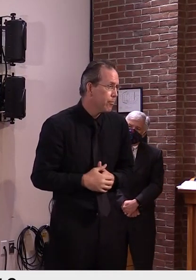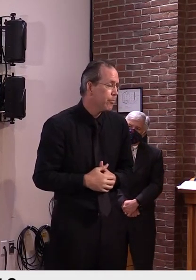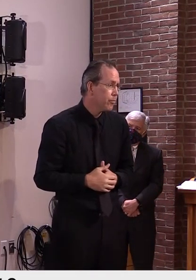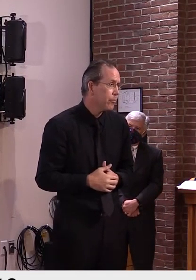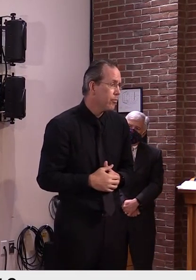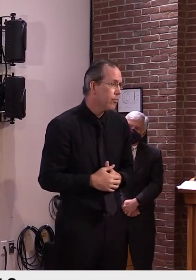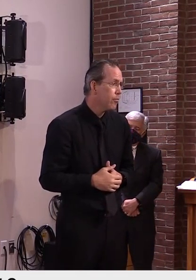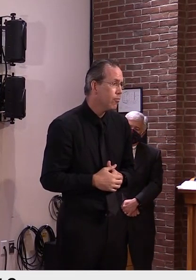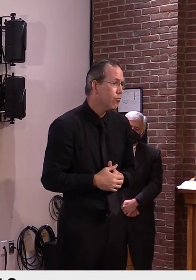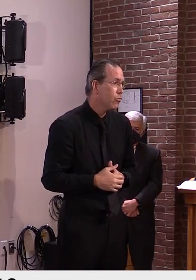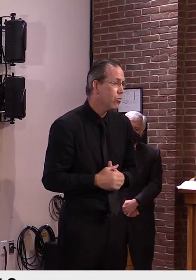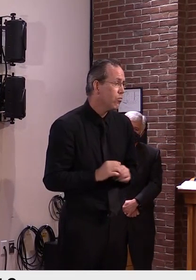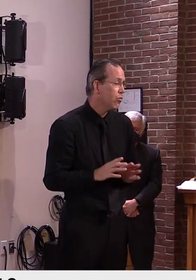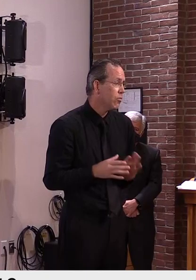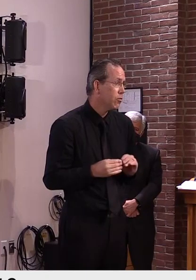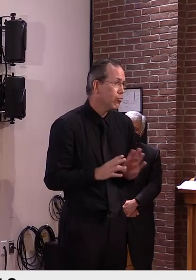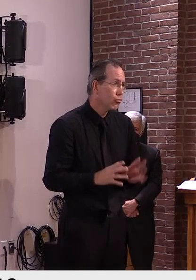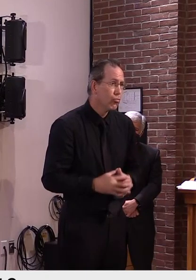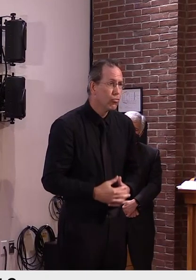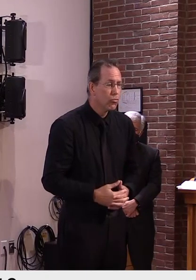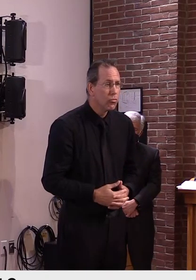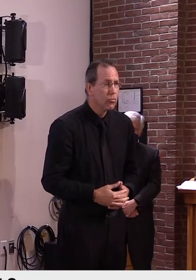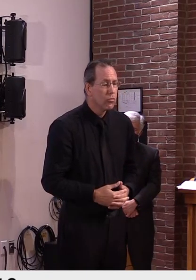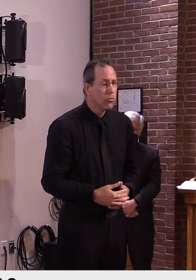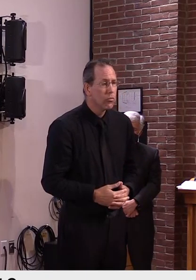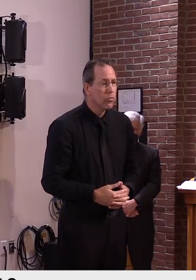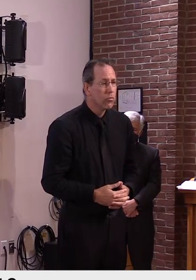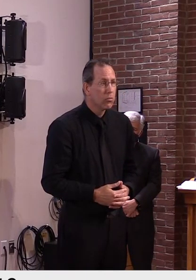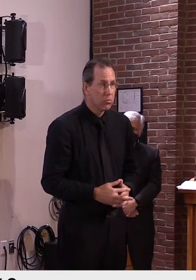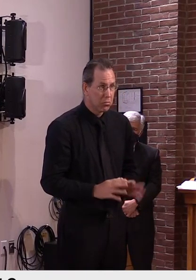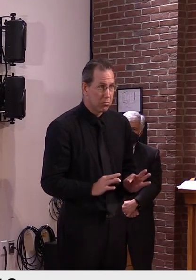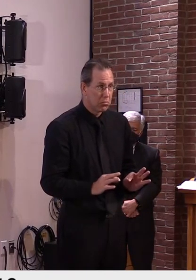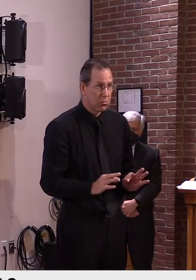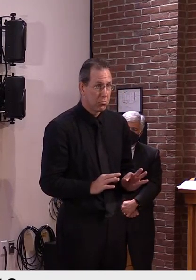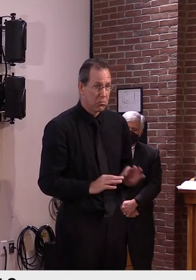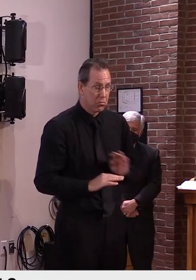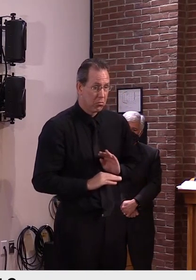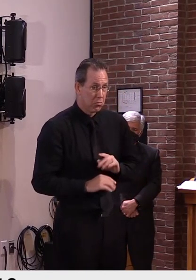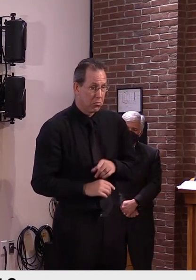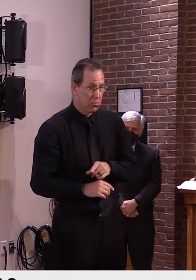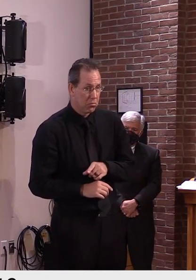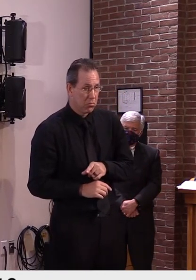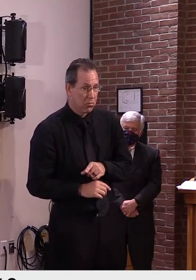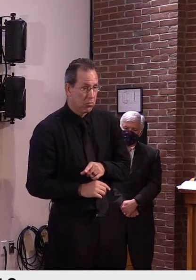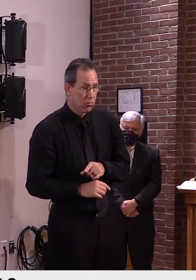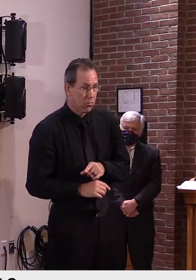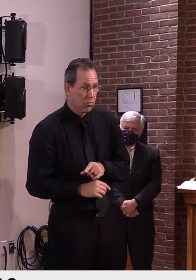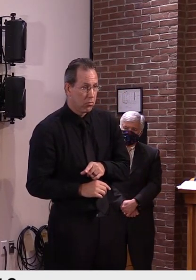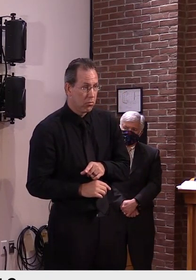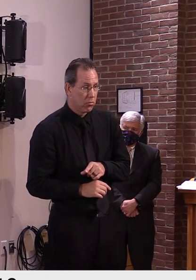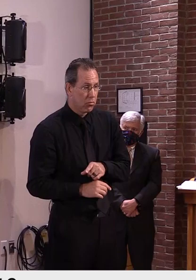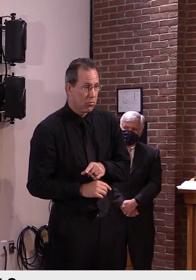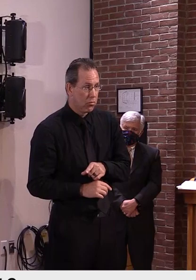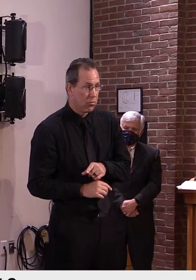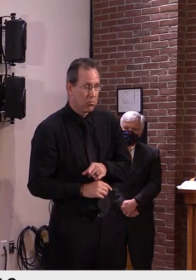before that happens. Did I cover all the things you asked? I think you did,